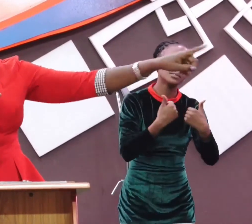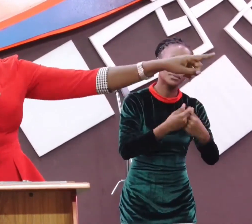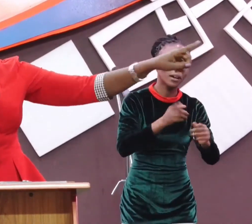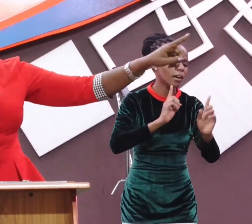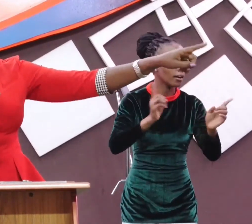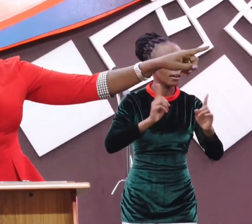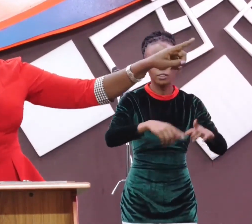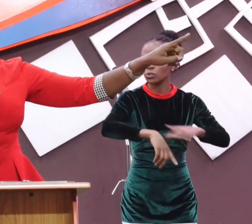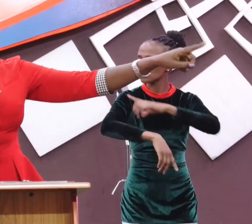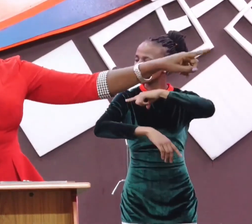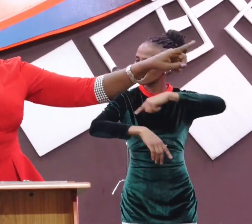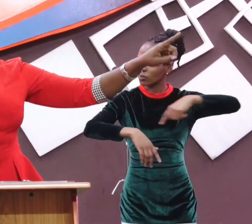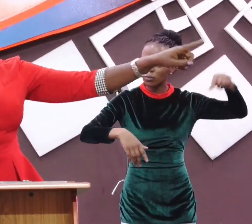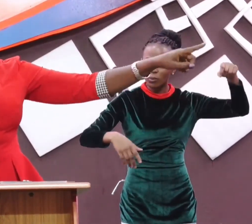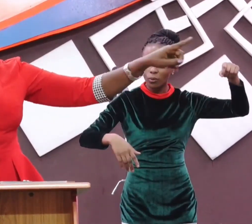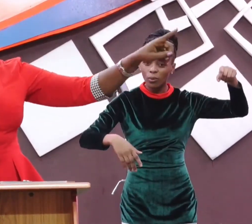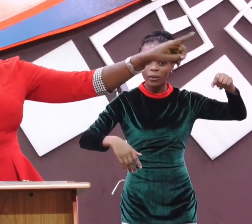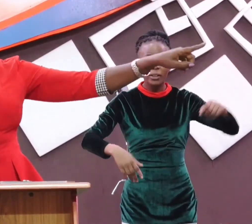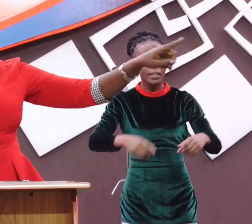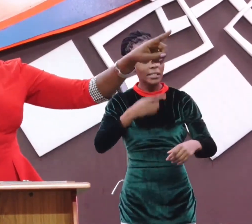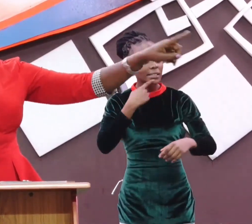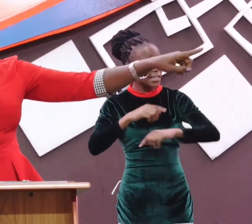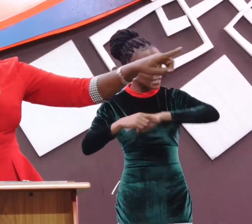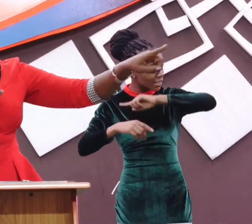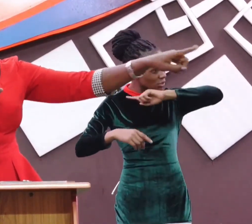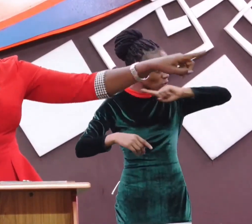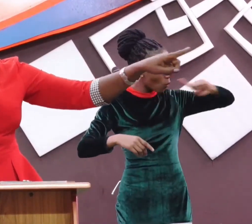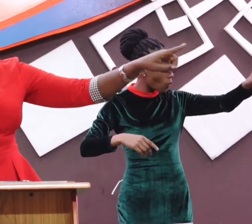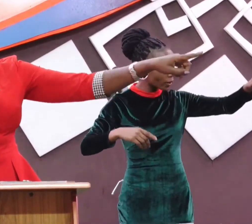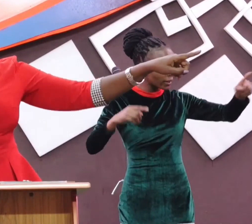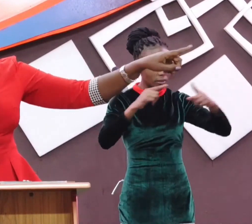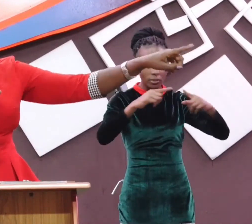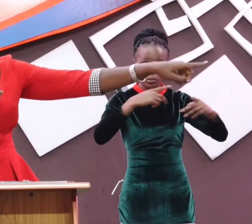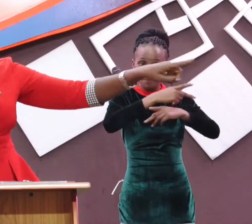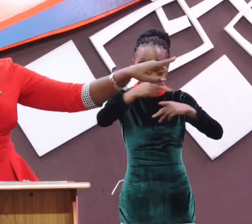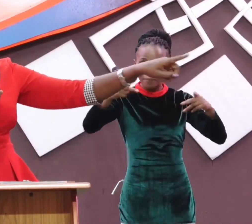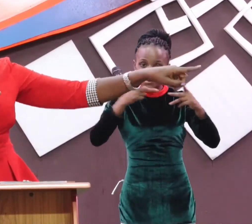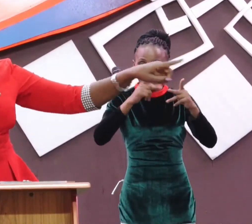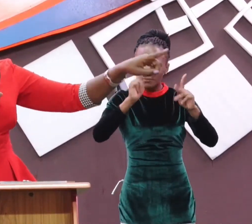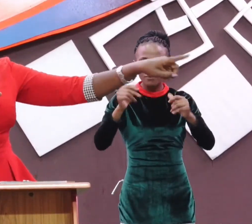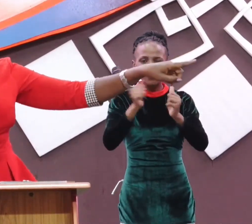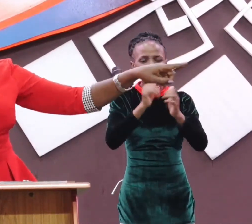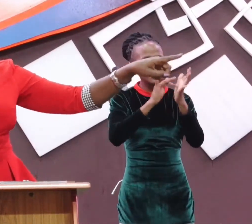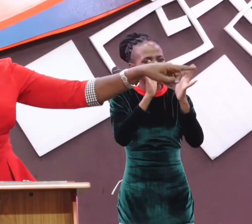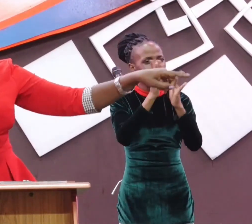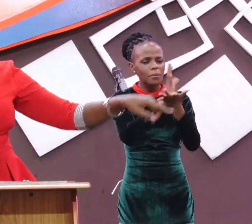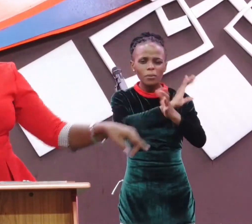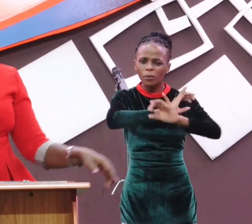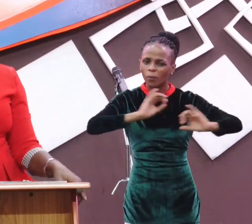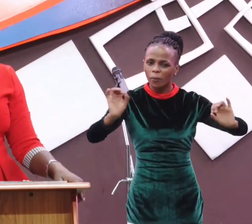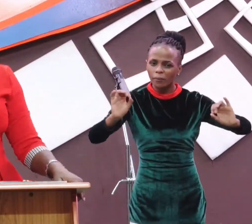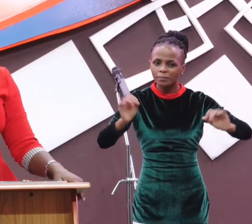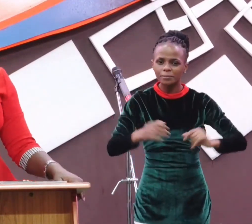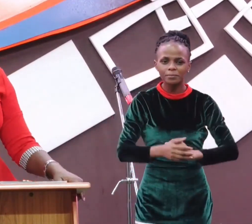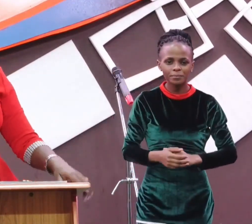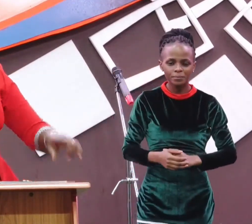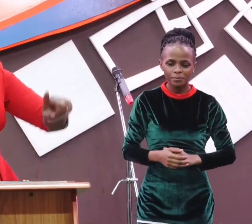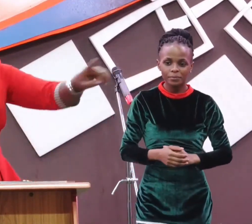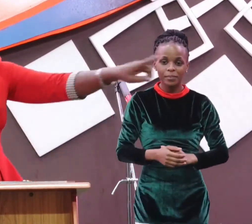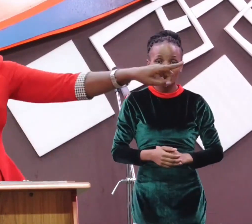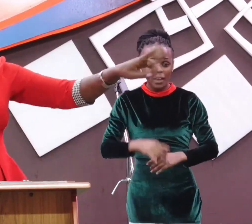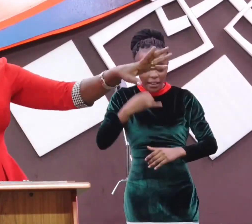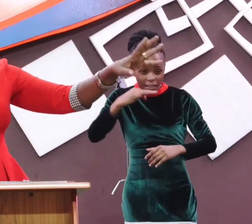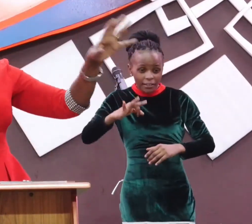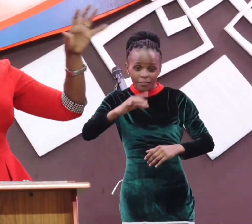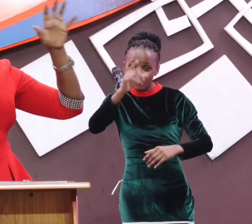you to some place, you just go. Akusongera mu kifo eno abatalina Bible gye balaga. He just points you to a place where those without Bibles go.